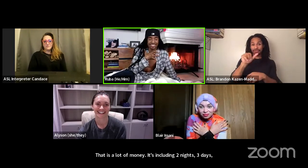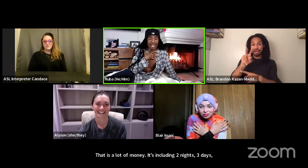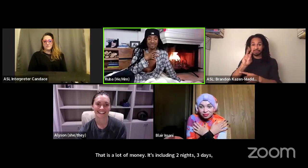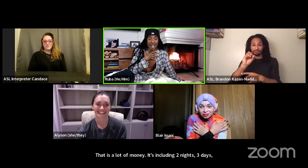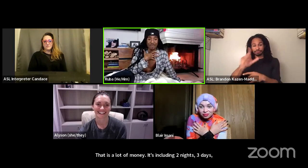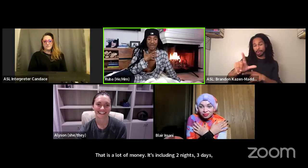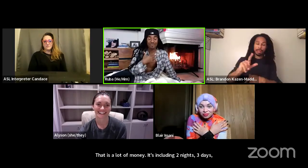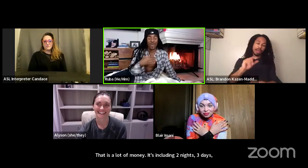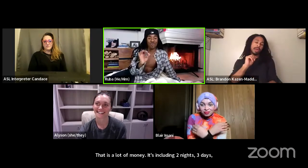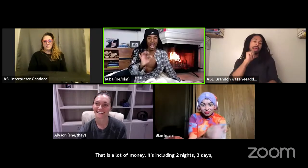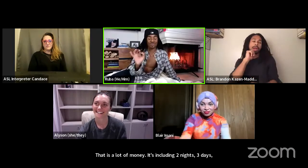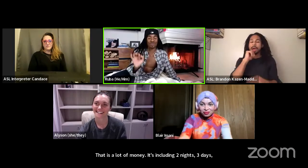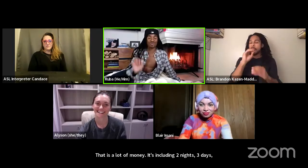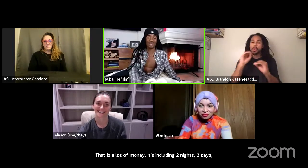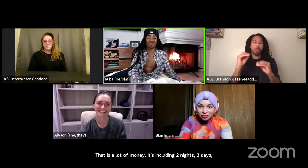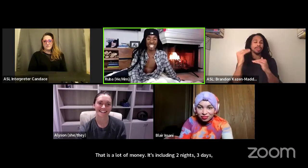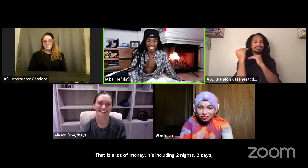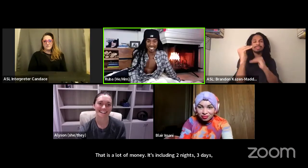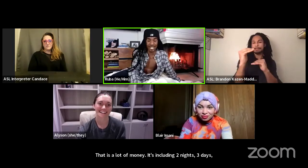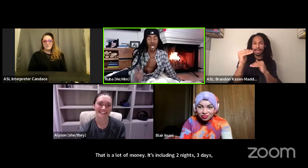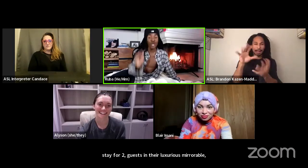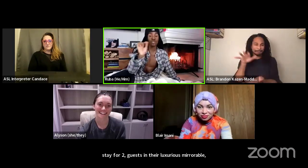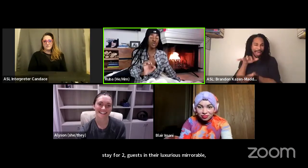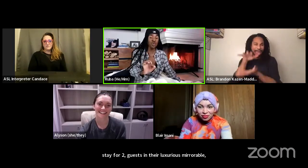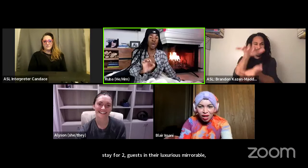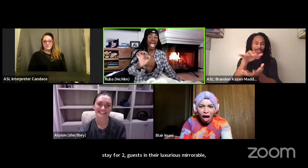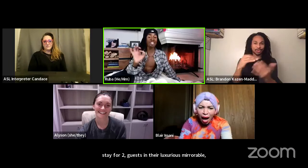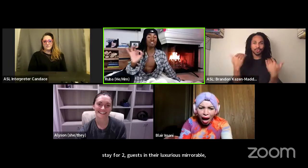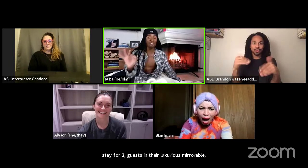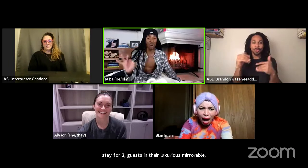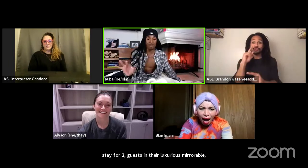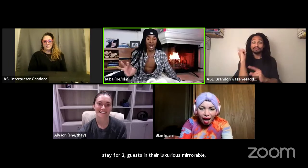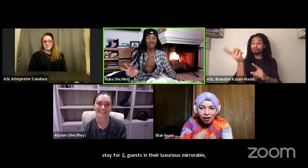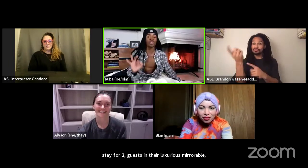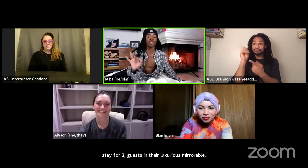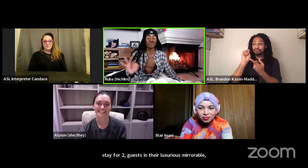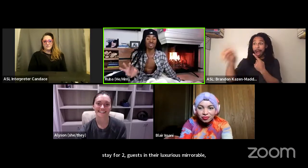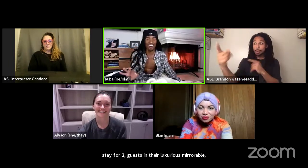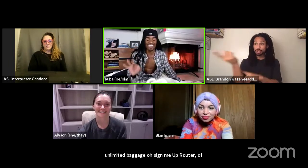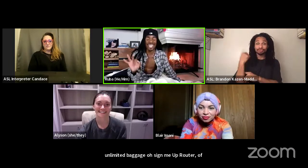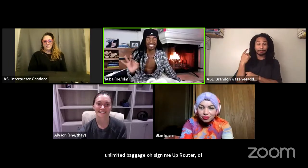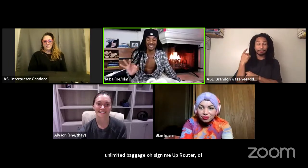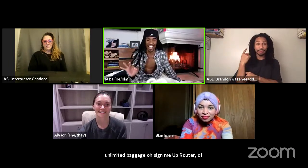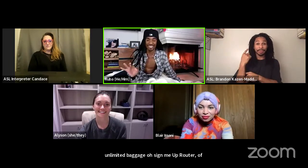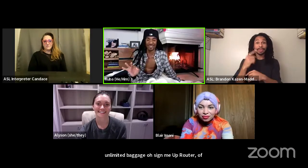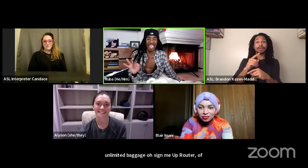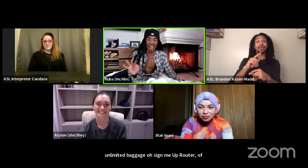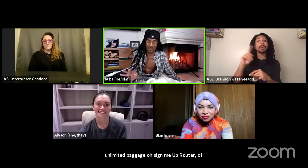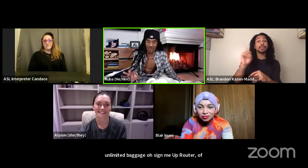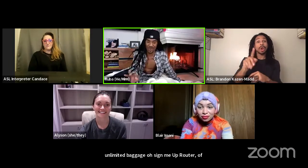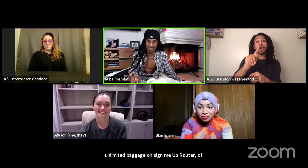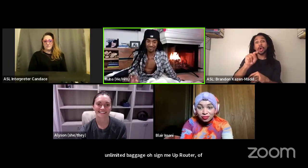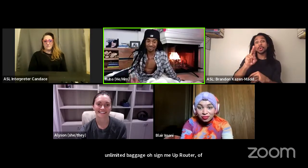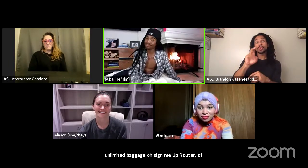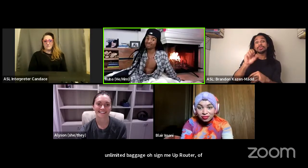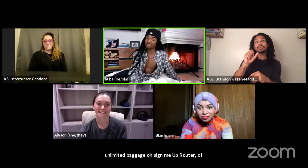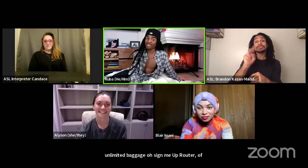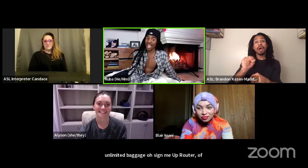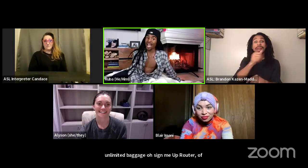Oh, sign me up. Round trip transportation to and from the Tucson International